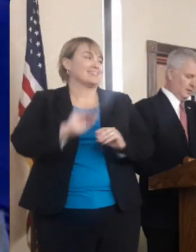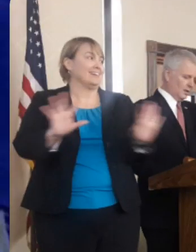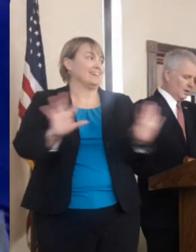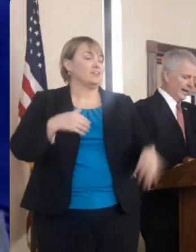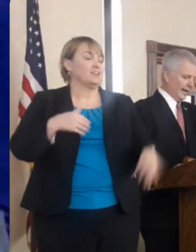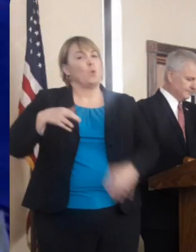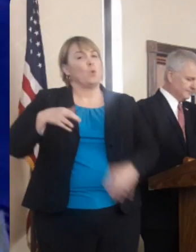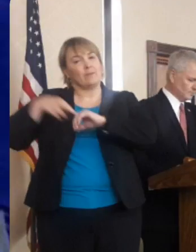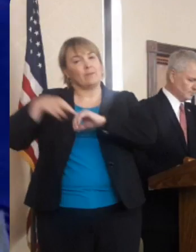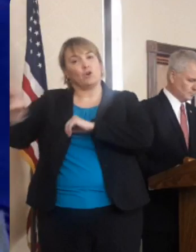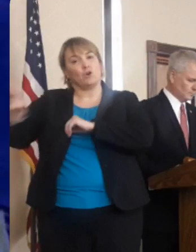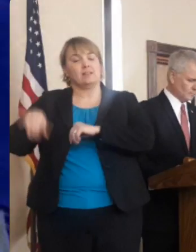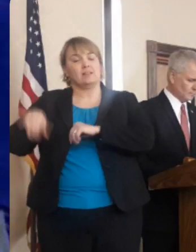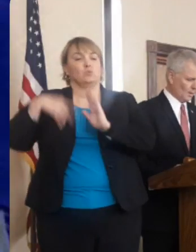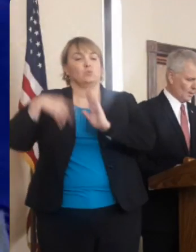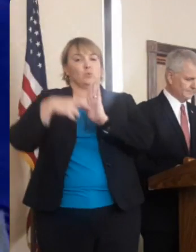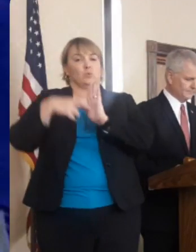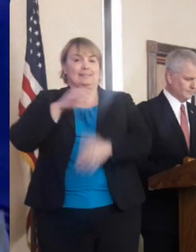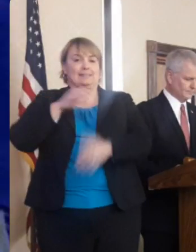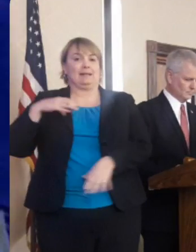Okay.